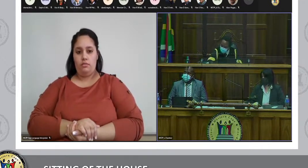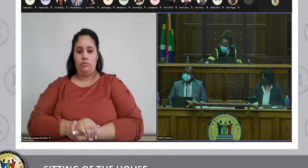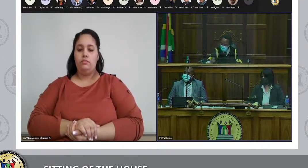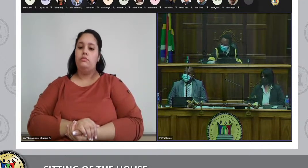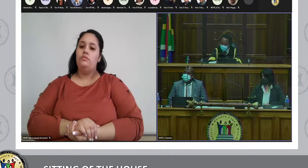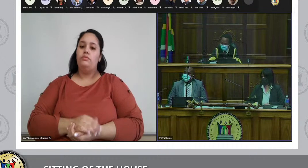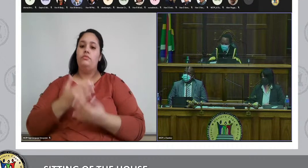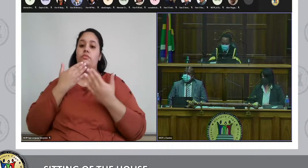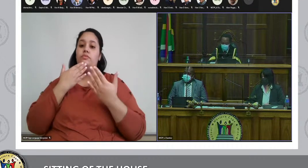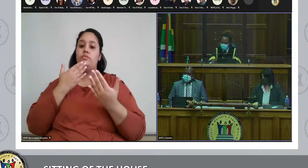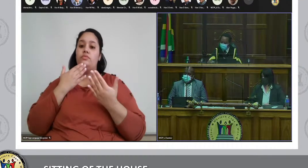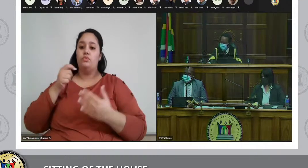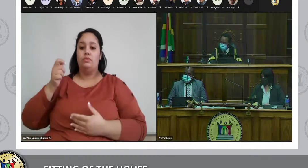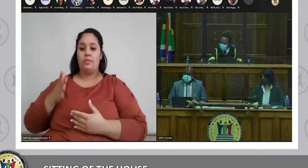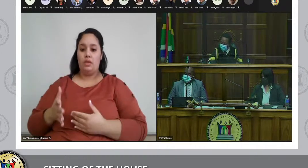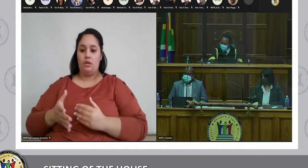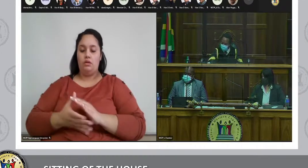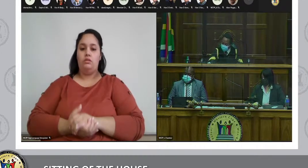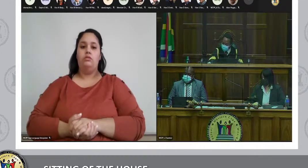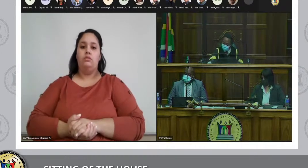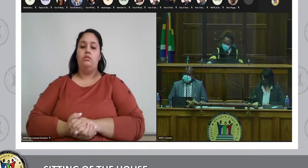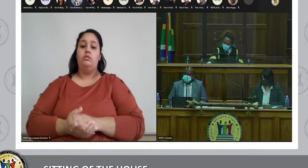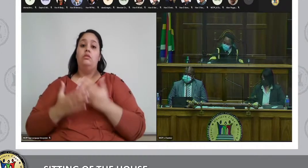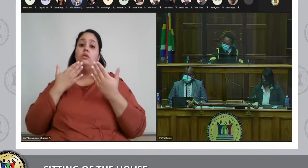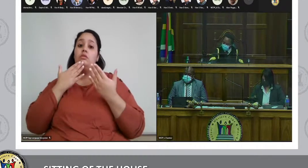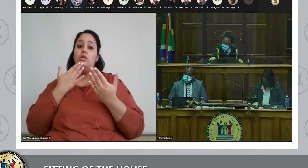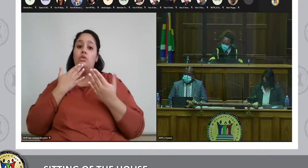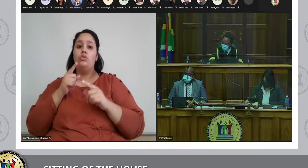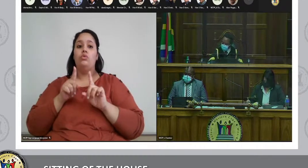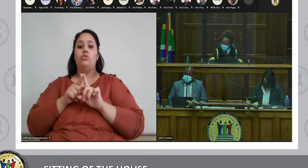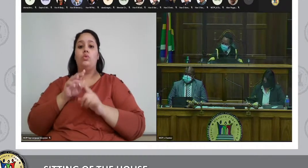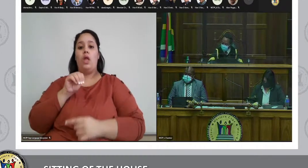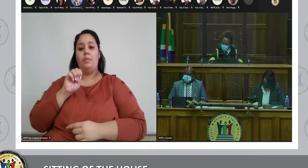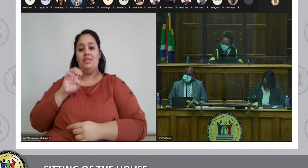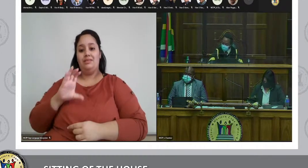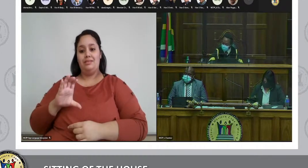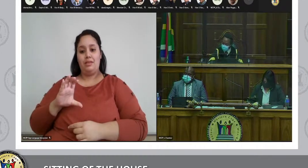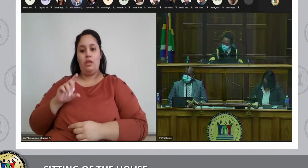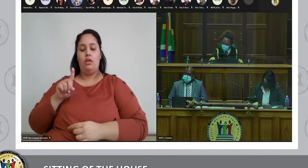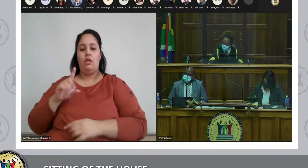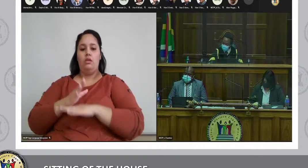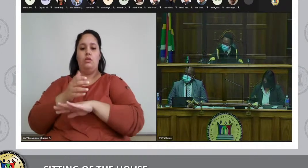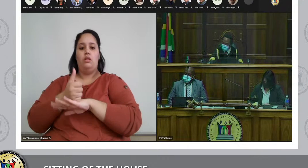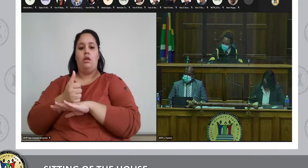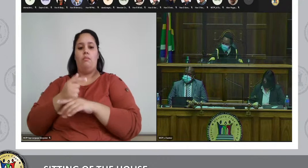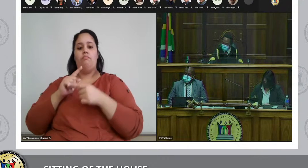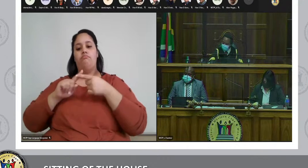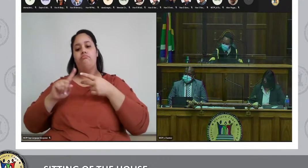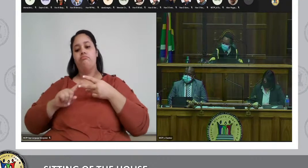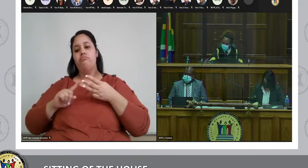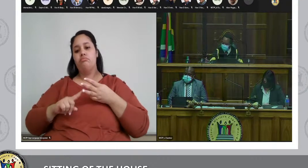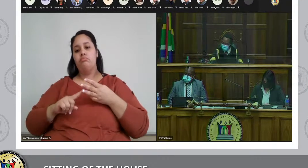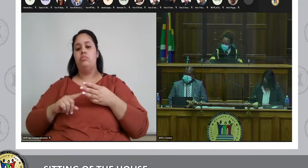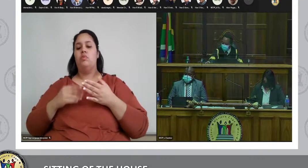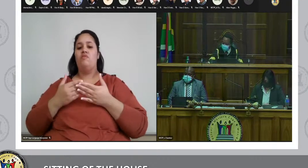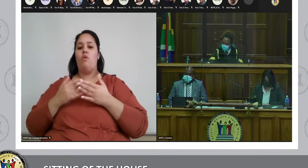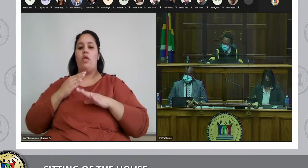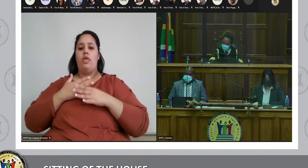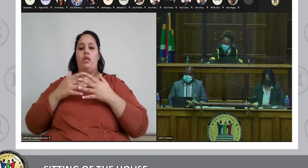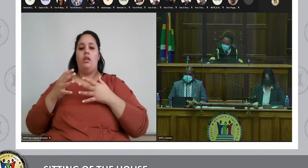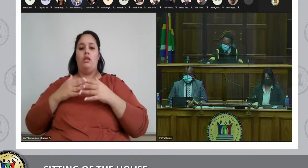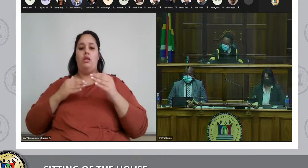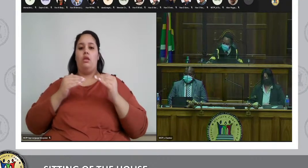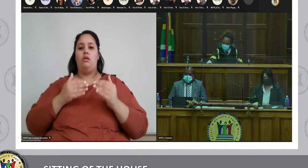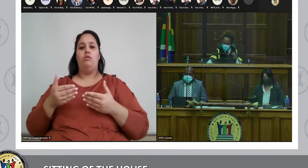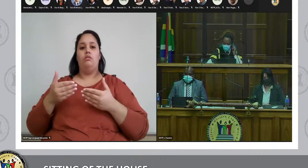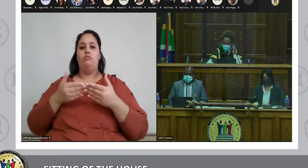Thank you, Speaker. And Speaker, thank you to the MEC for setting out the conditions upon which precautionary suspension should